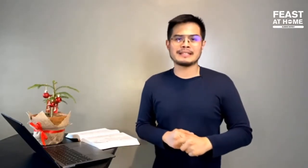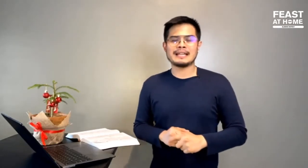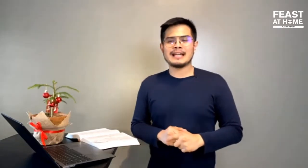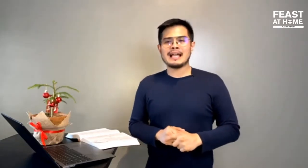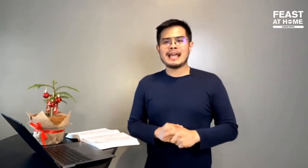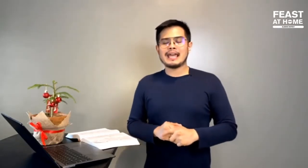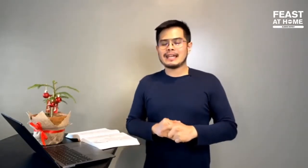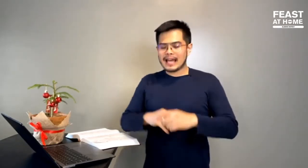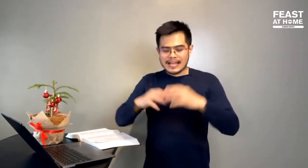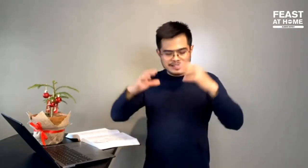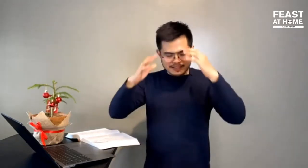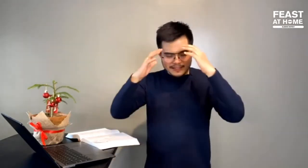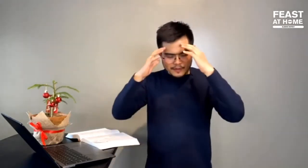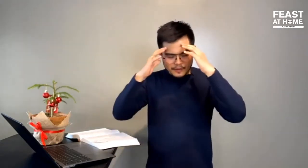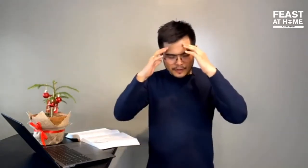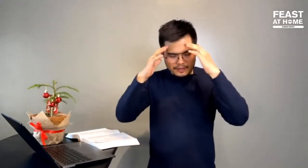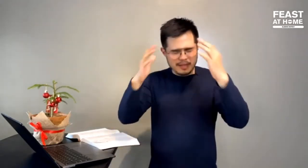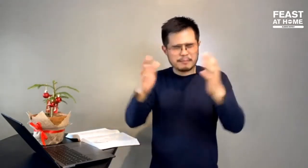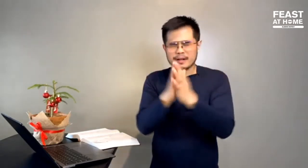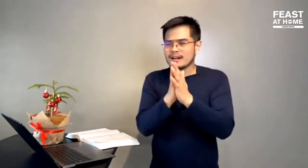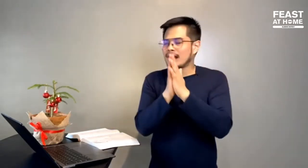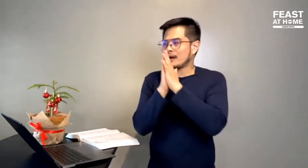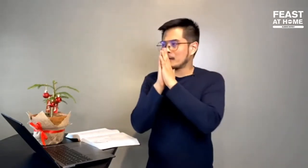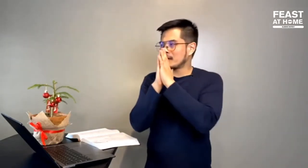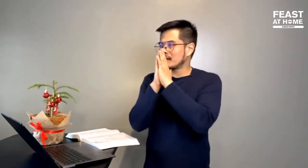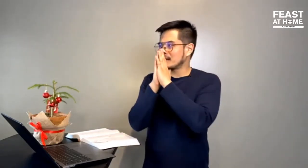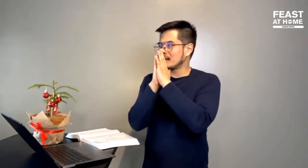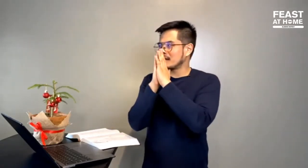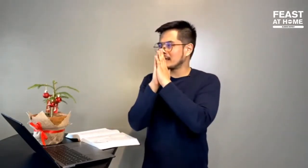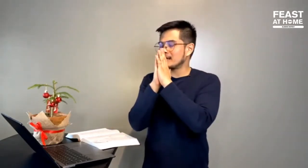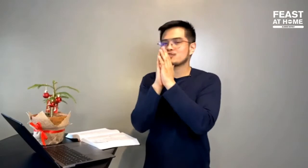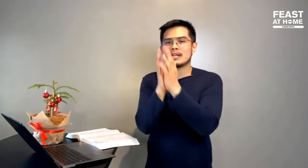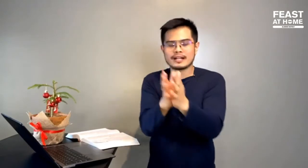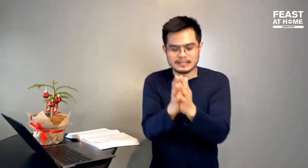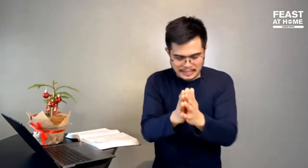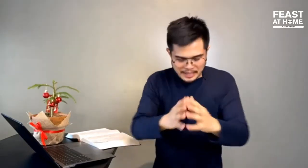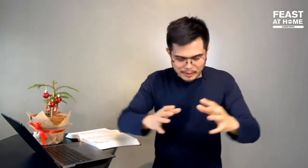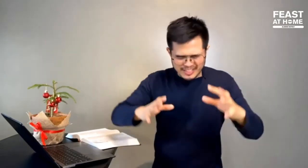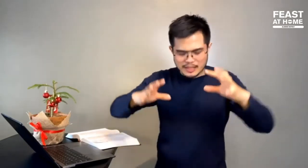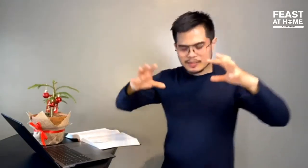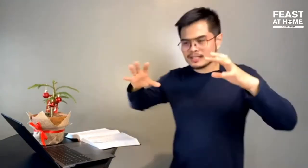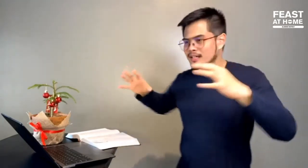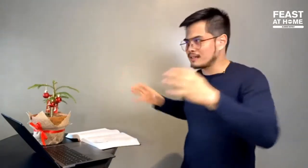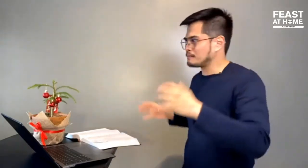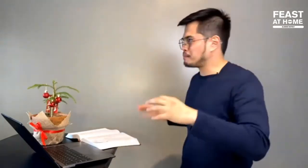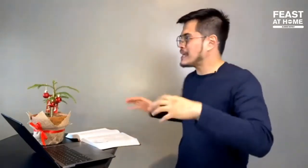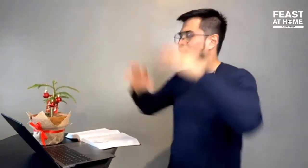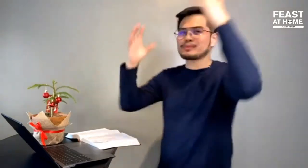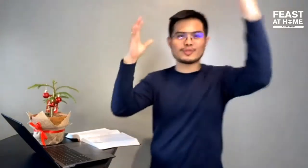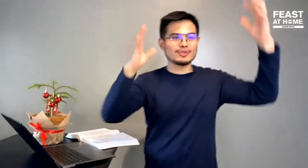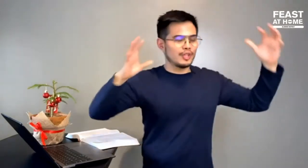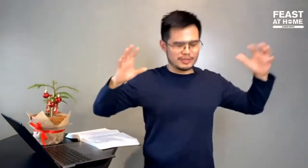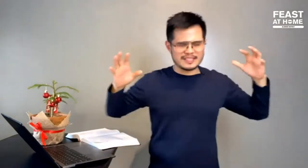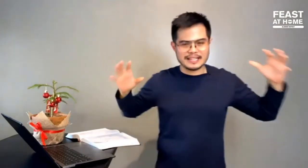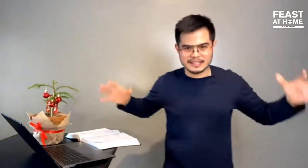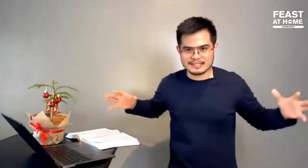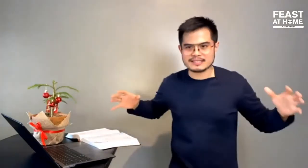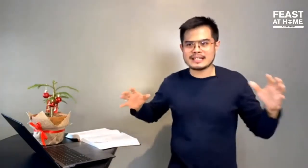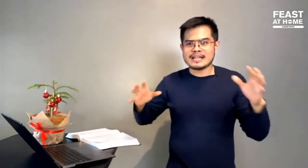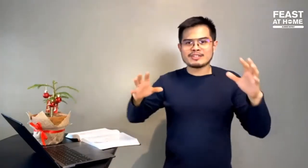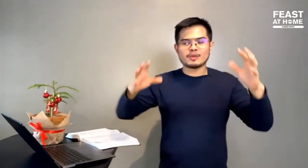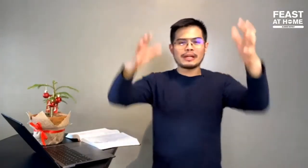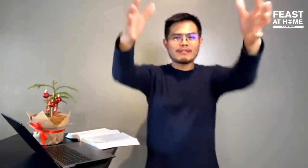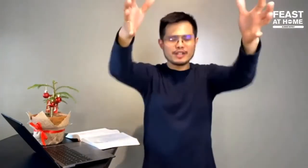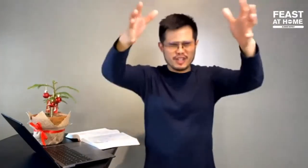Mateo. And I just could remember how he shared, because he was in a makeup studio just like